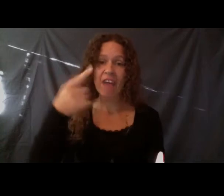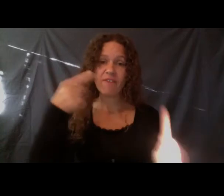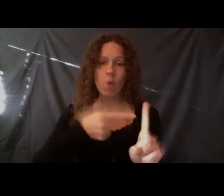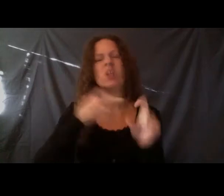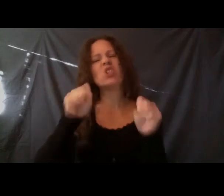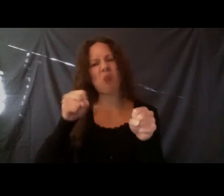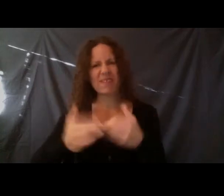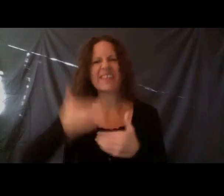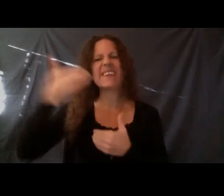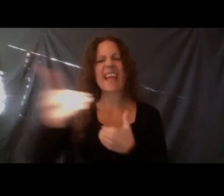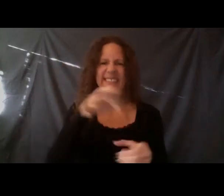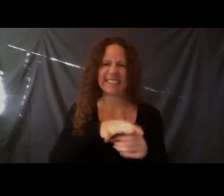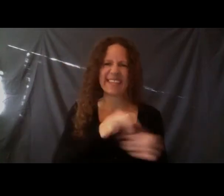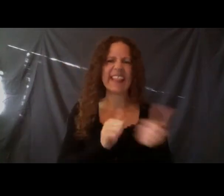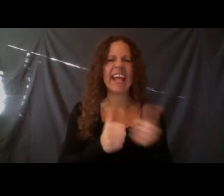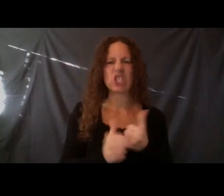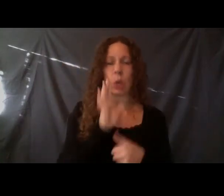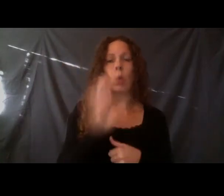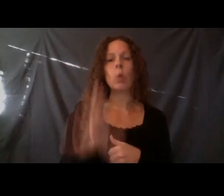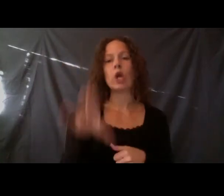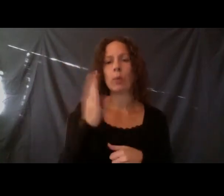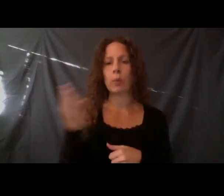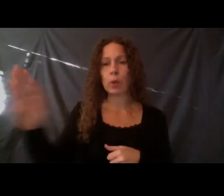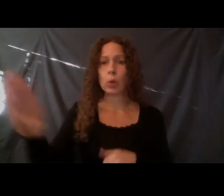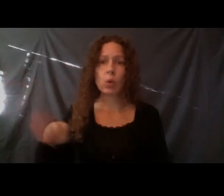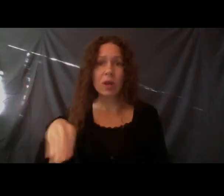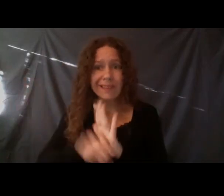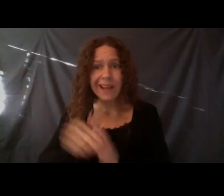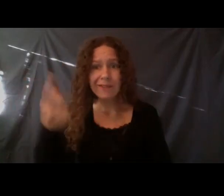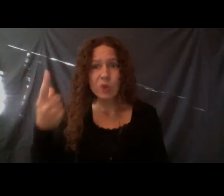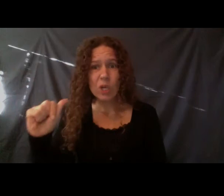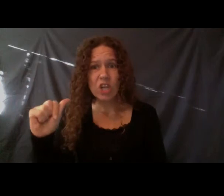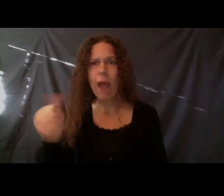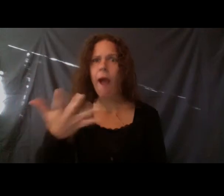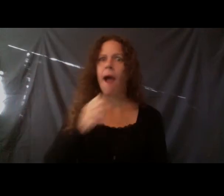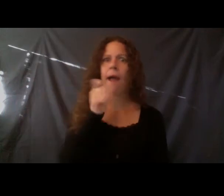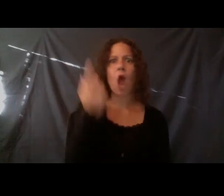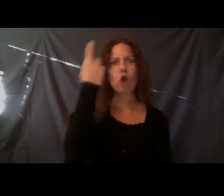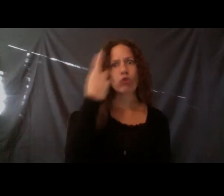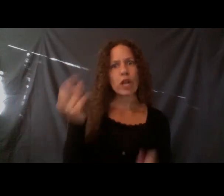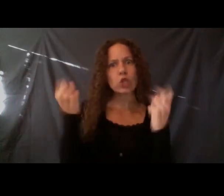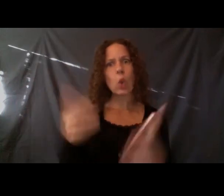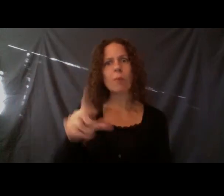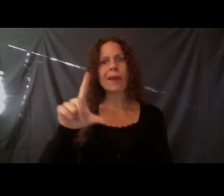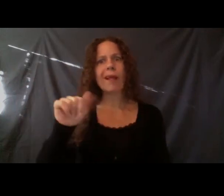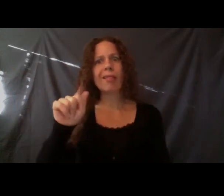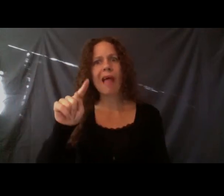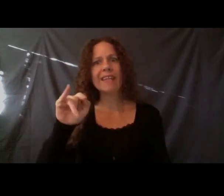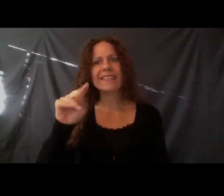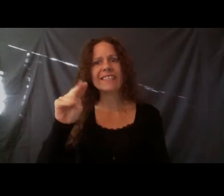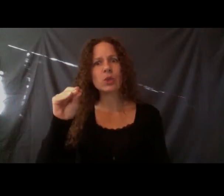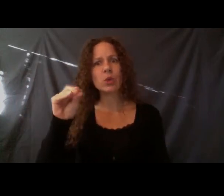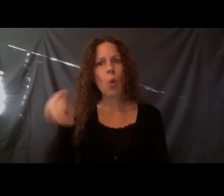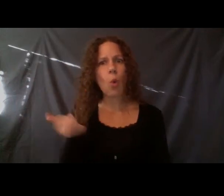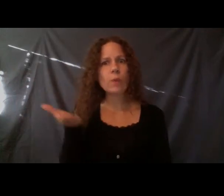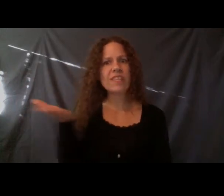next election. And in Georgia, Latinos, I didn't realize how many Latinos were in Georgia. It's because they're quiet culture. They just